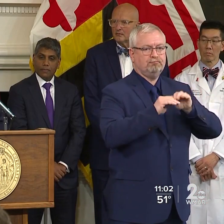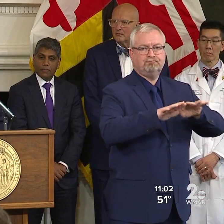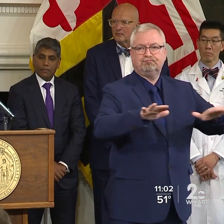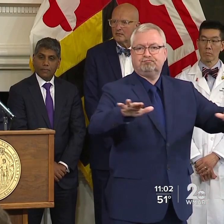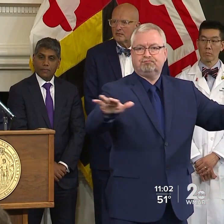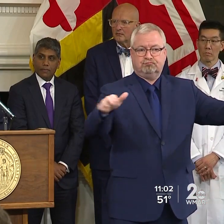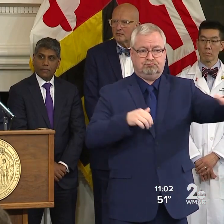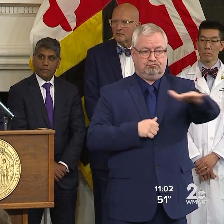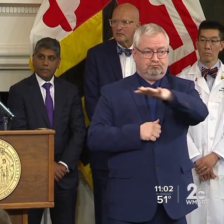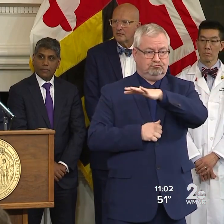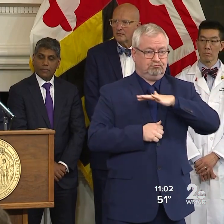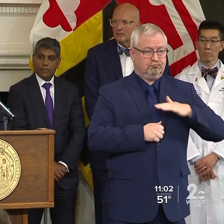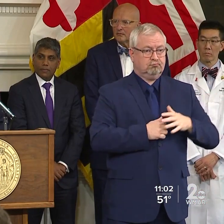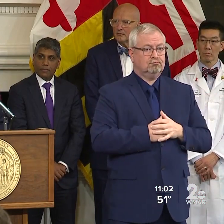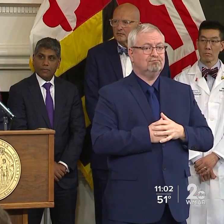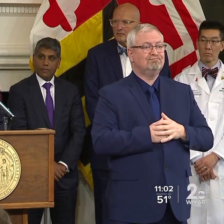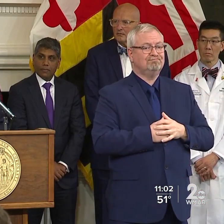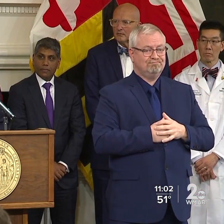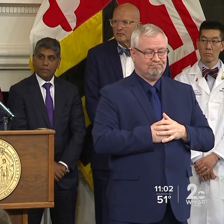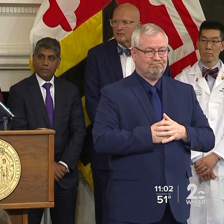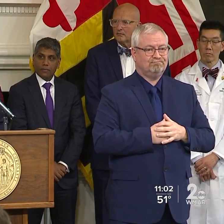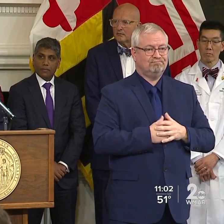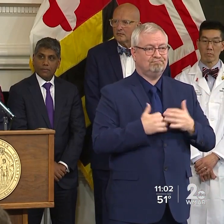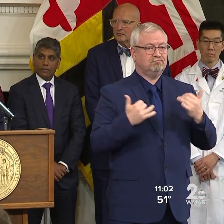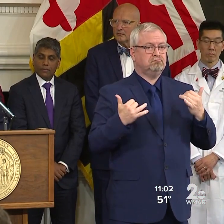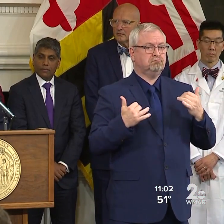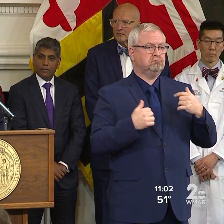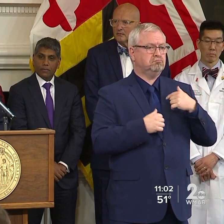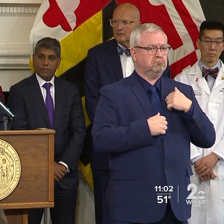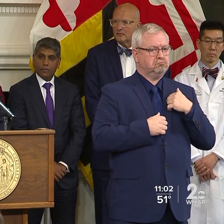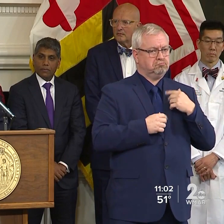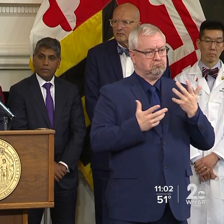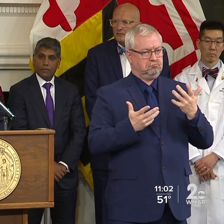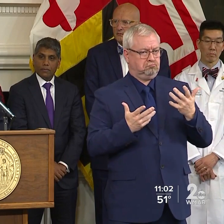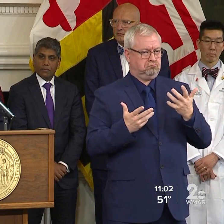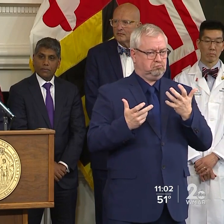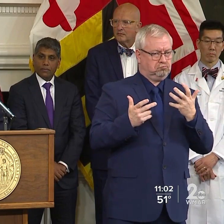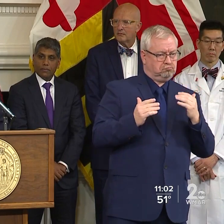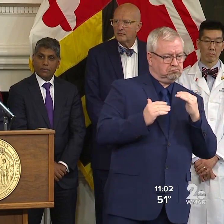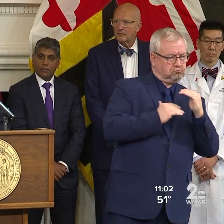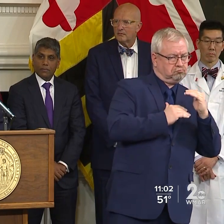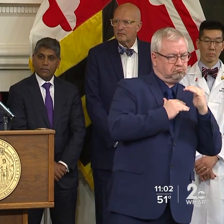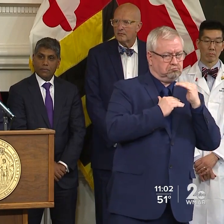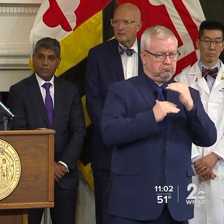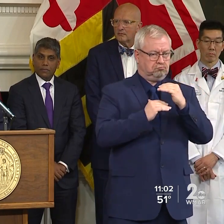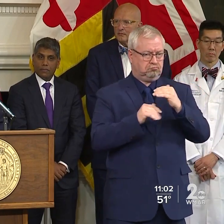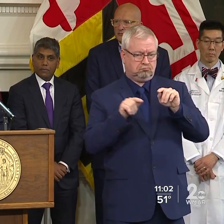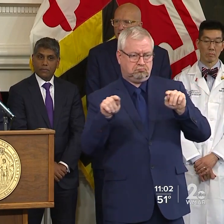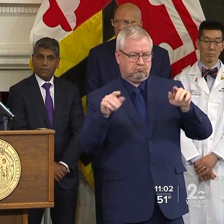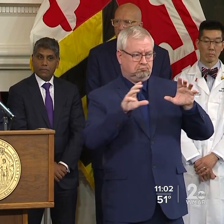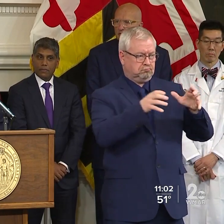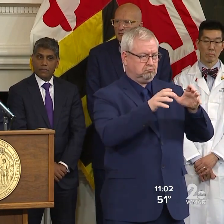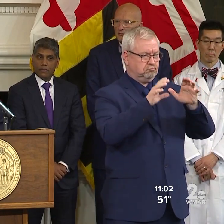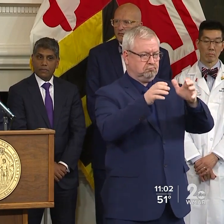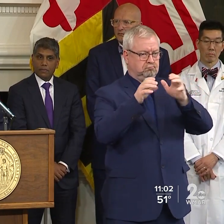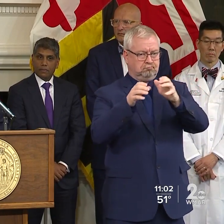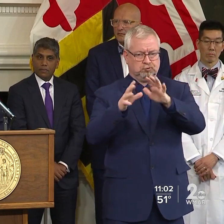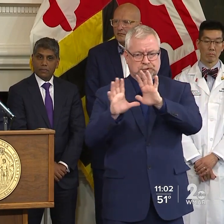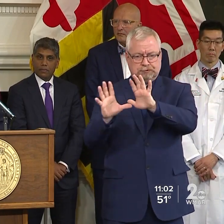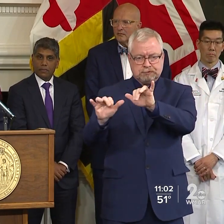Baltimore, canceled or postponed. The cruise ship terminal at the Port of Baltimore now shut down. The governor wants to limit the spread